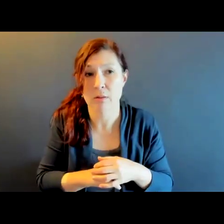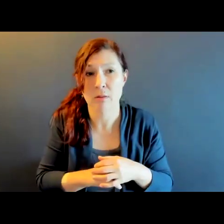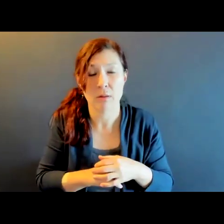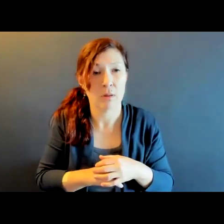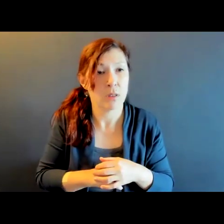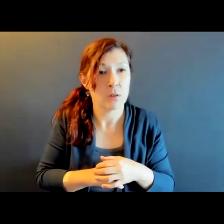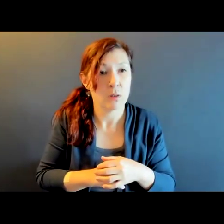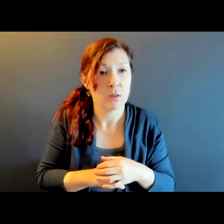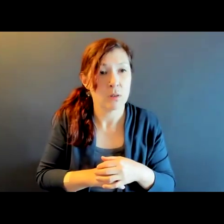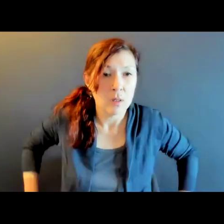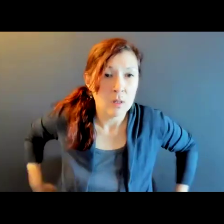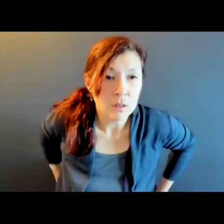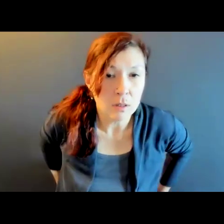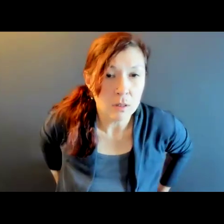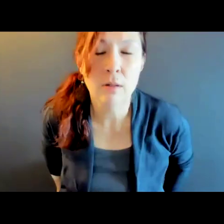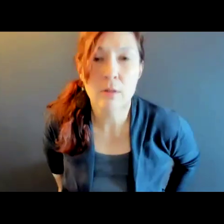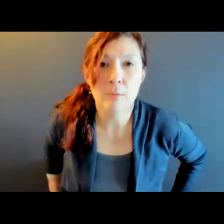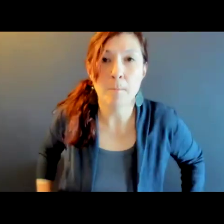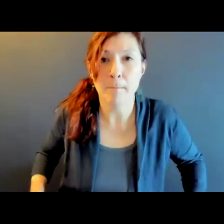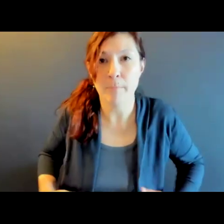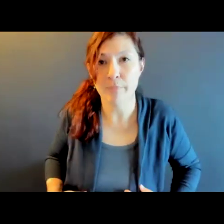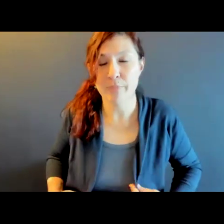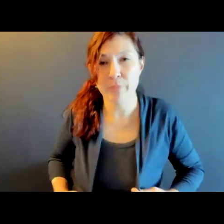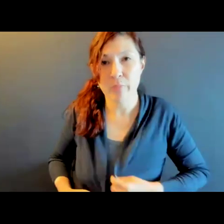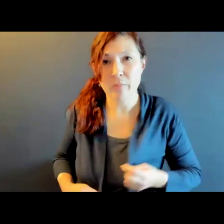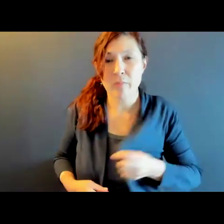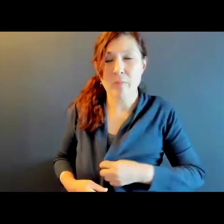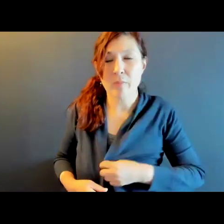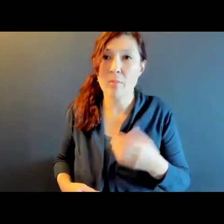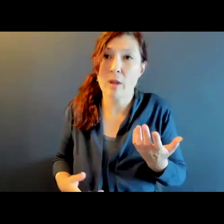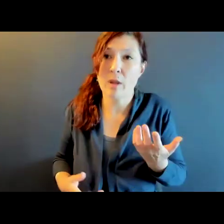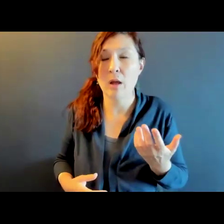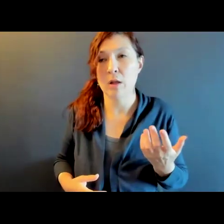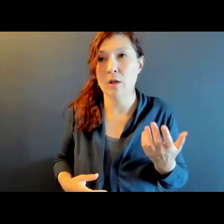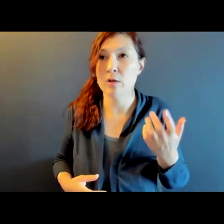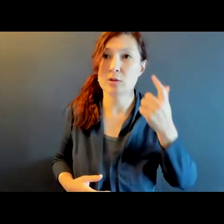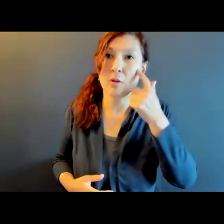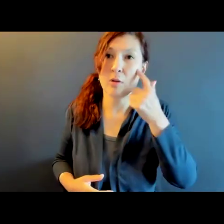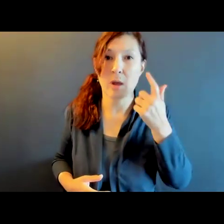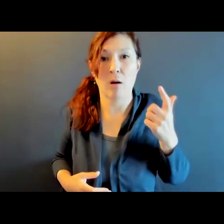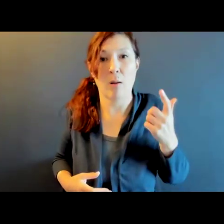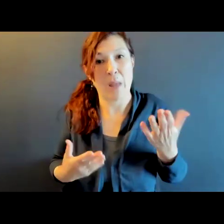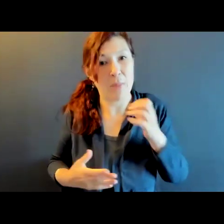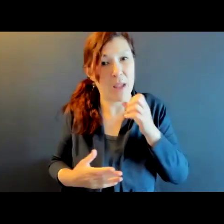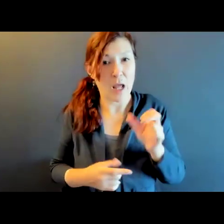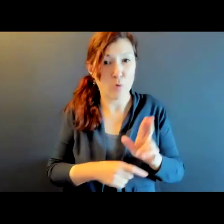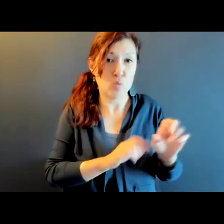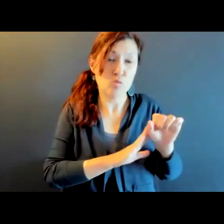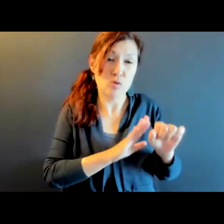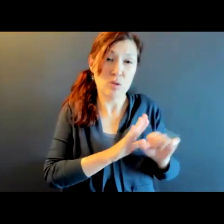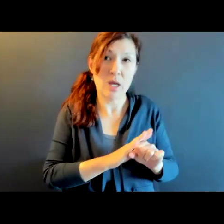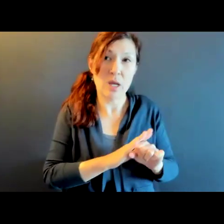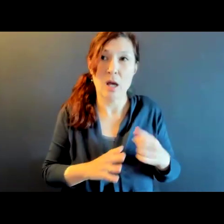said, that's why we're not going to do it. But we think we get what I interpret it as. And if we get rid of